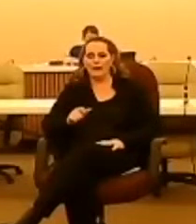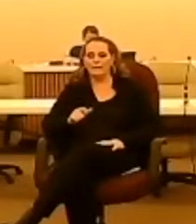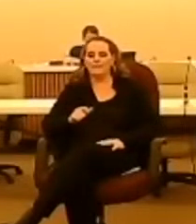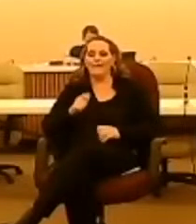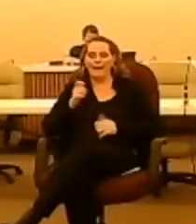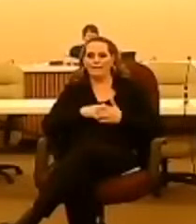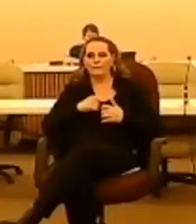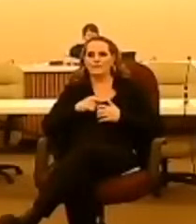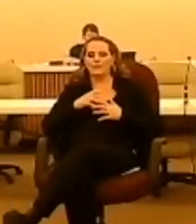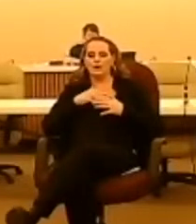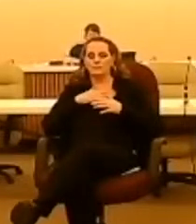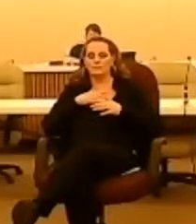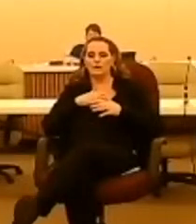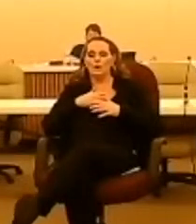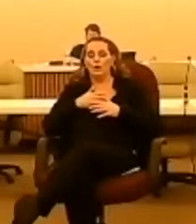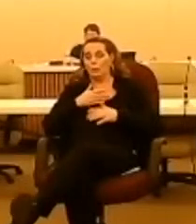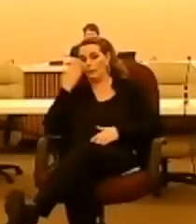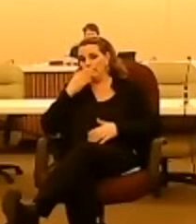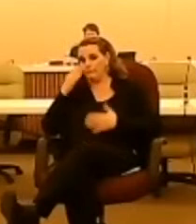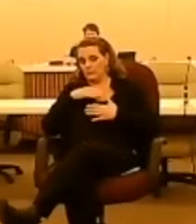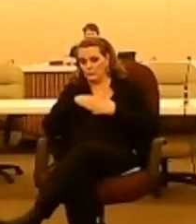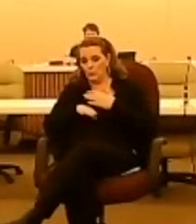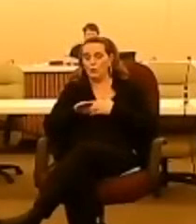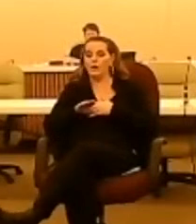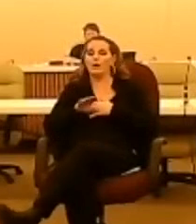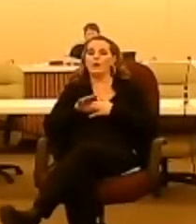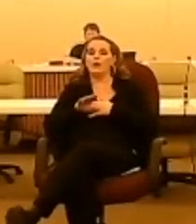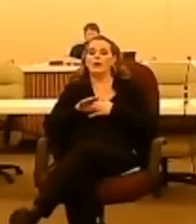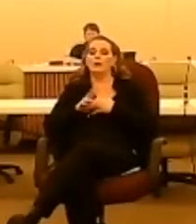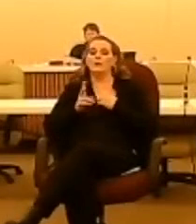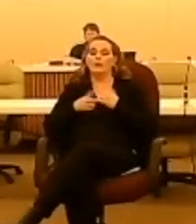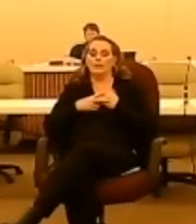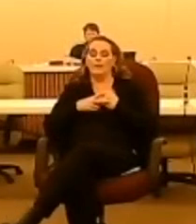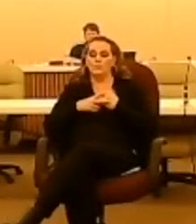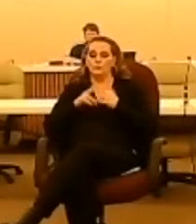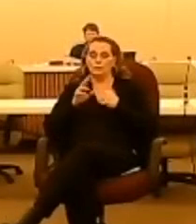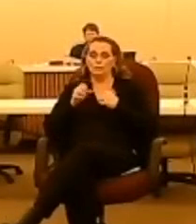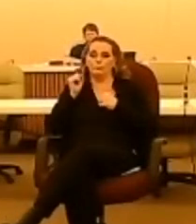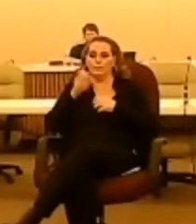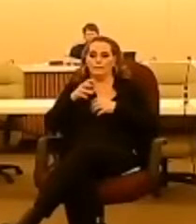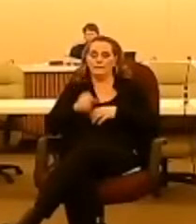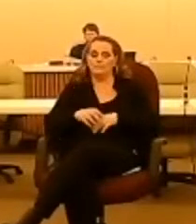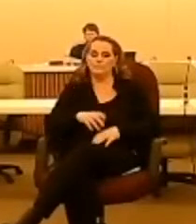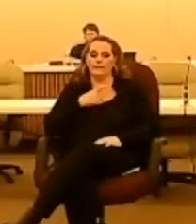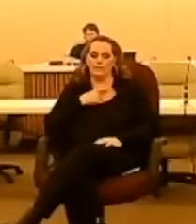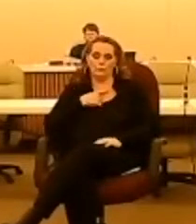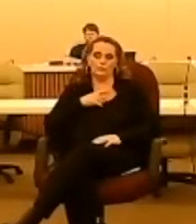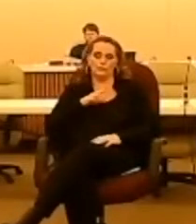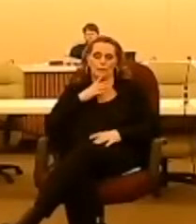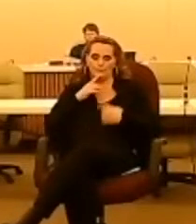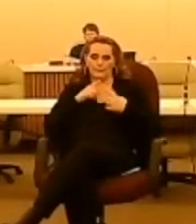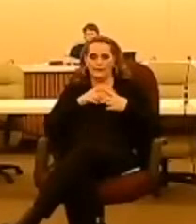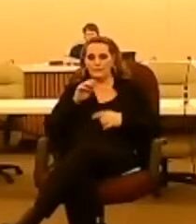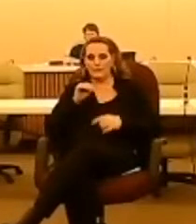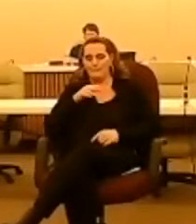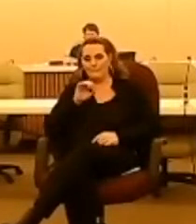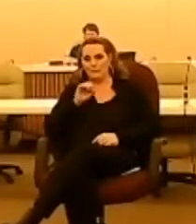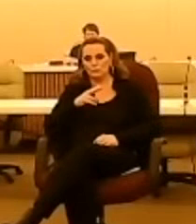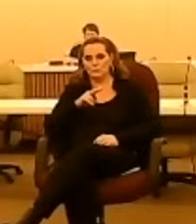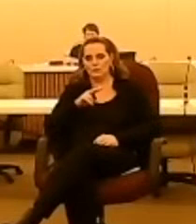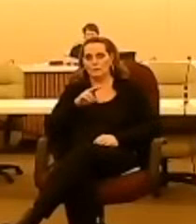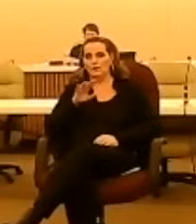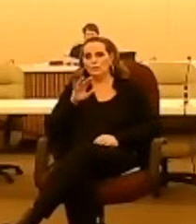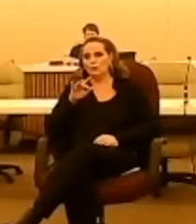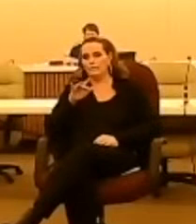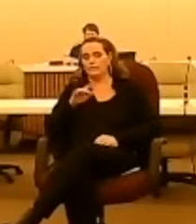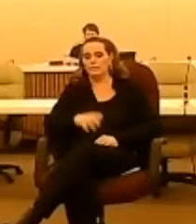through the front door, just like was mentioned. Yes. At the original, the March 28th or Yes. March 25th. You know, I love